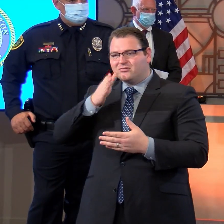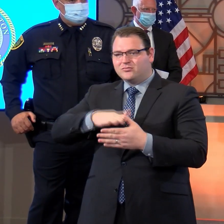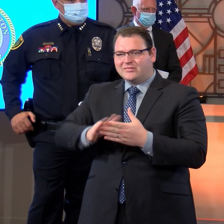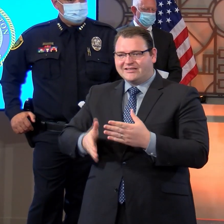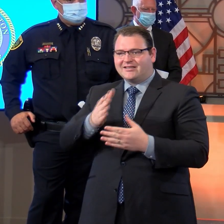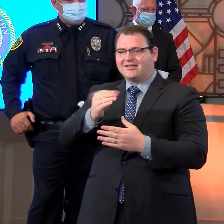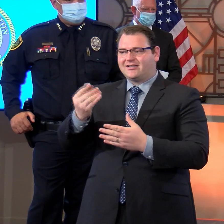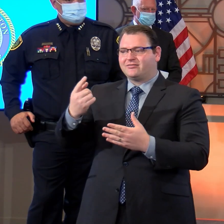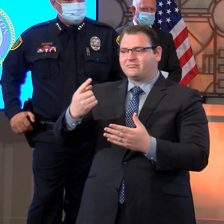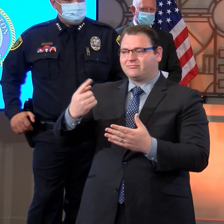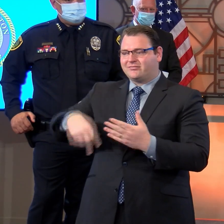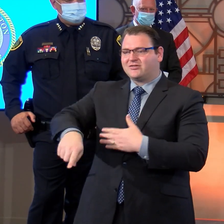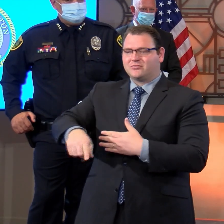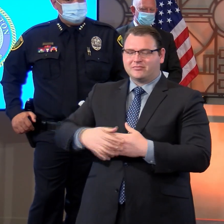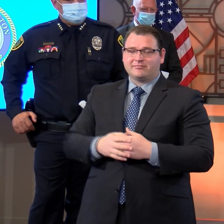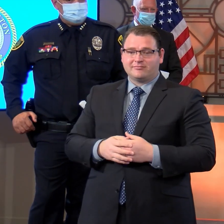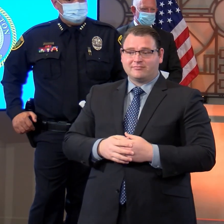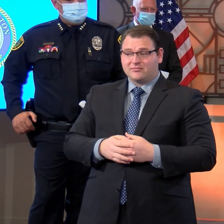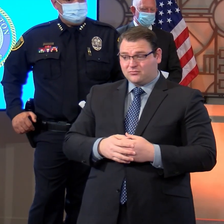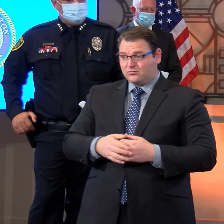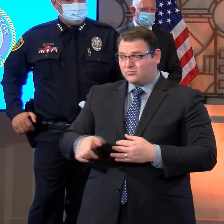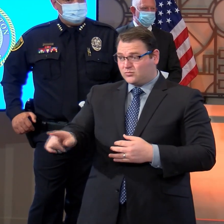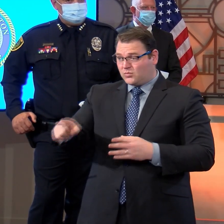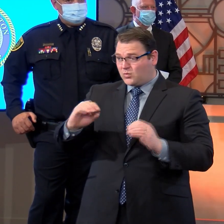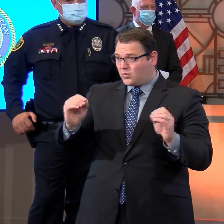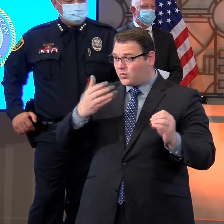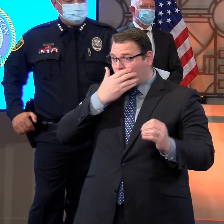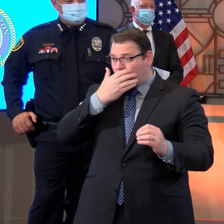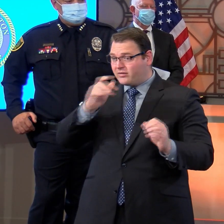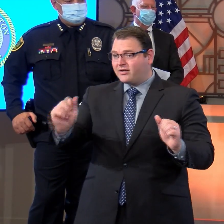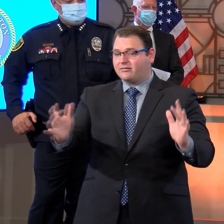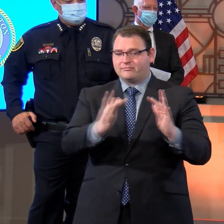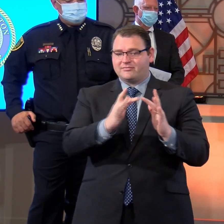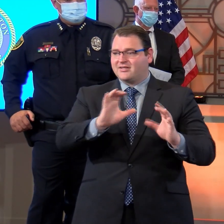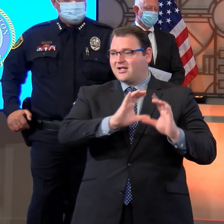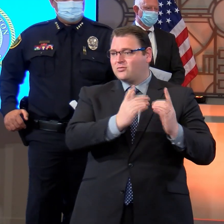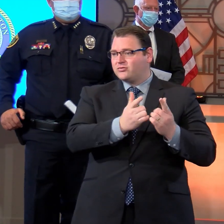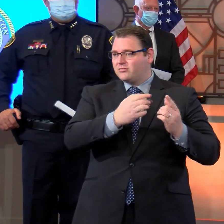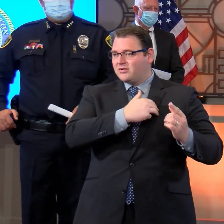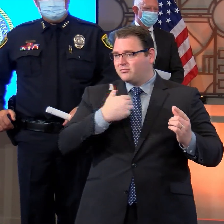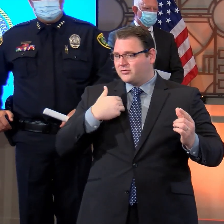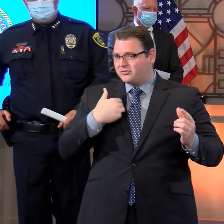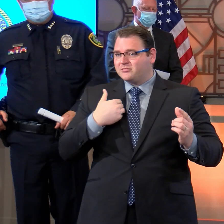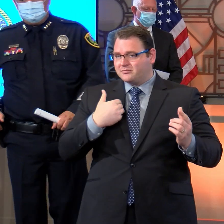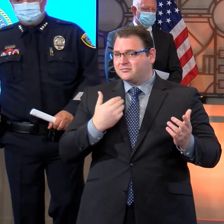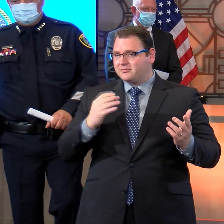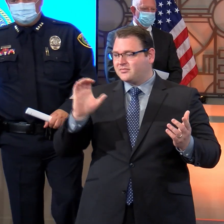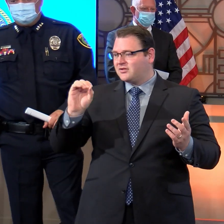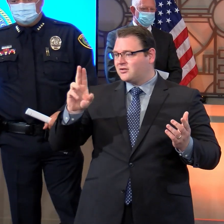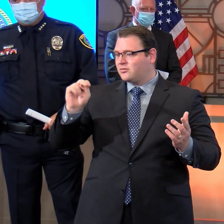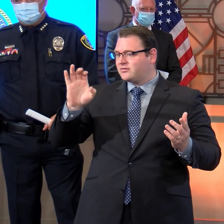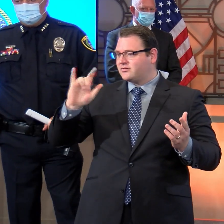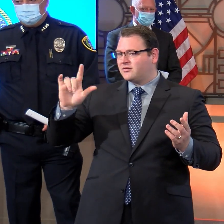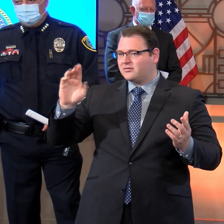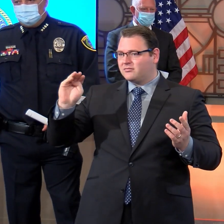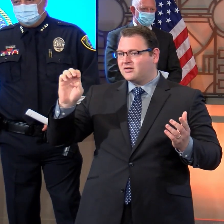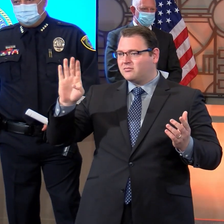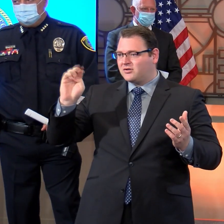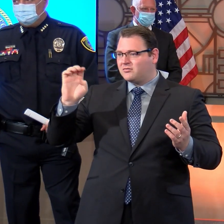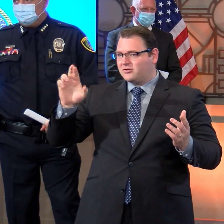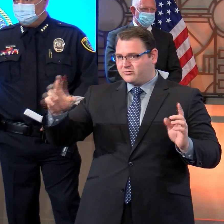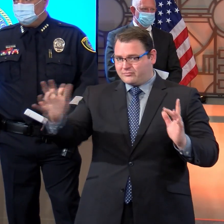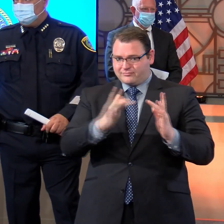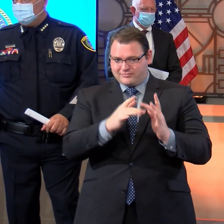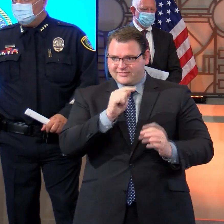encourage you to reach out to your council members for face coverings or when there will be mass distribution